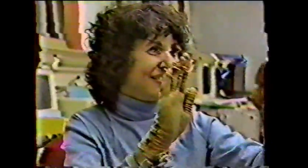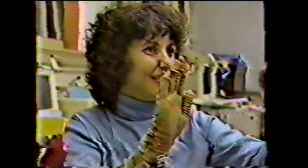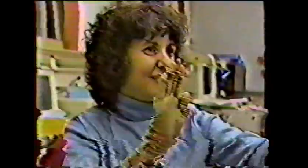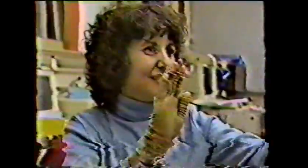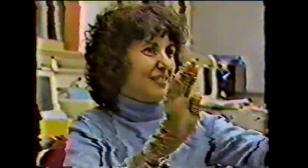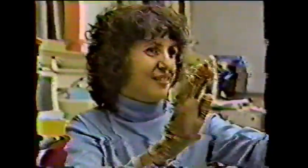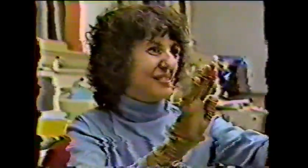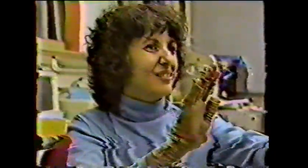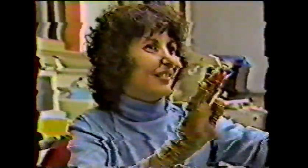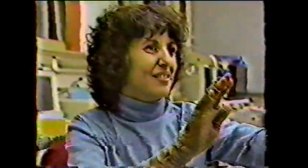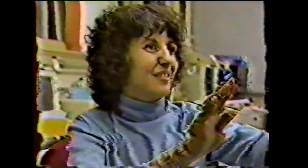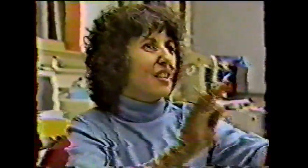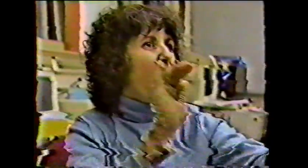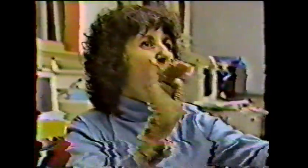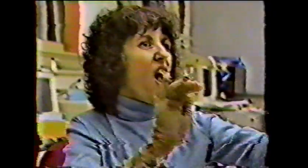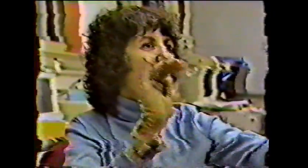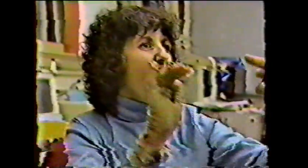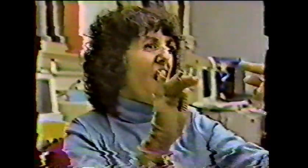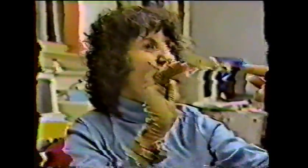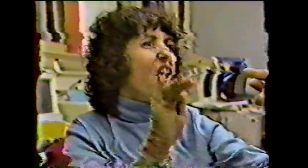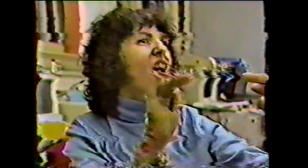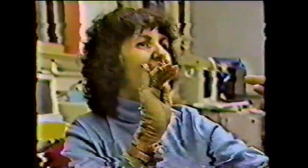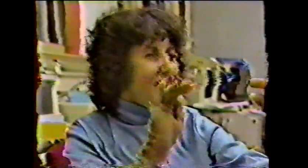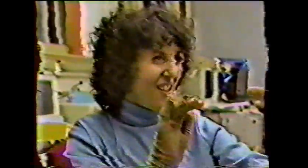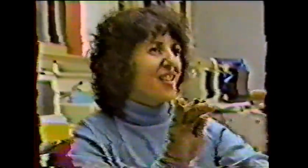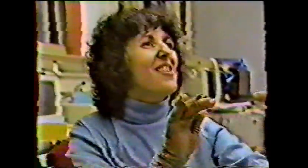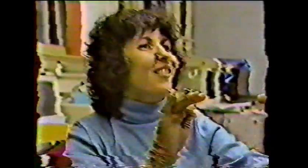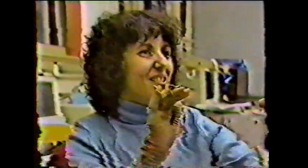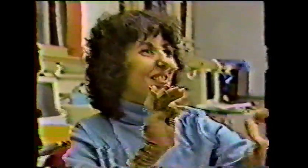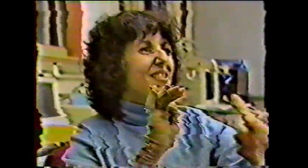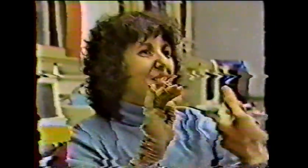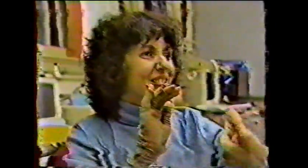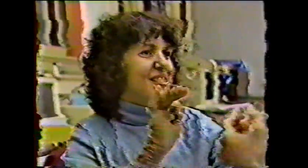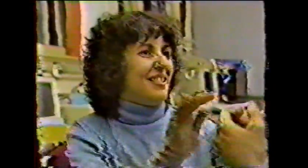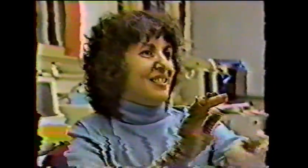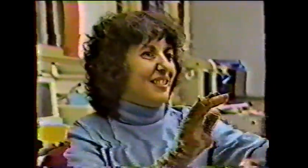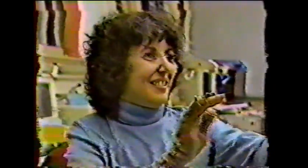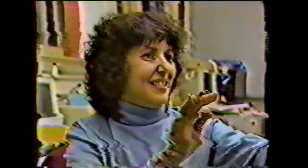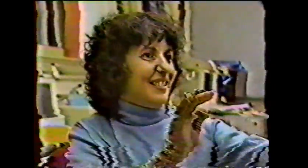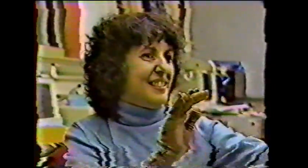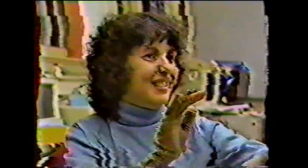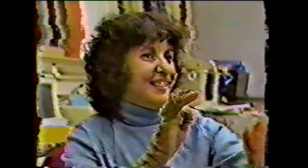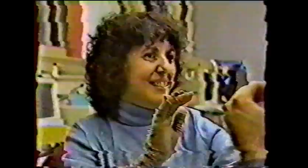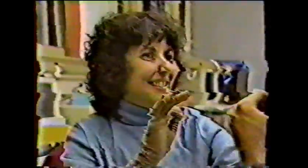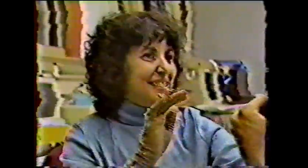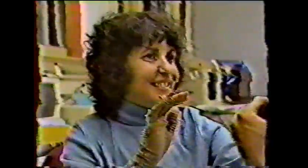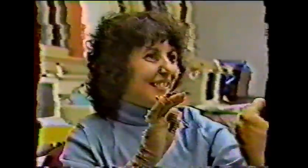the computer voices for you. Oh. Okay. What do you think about